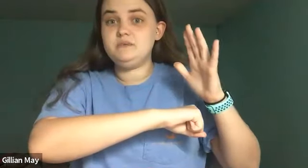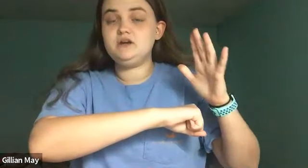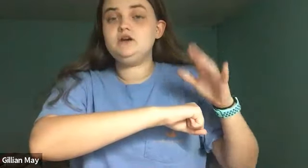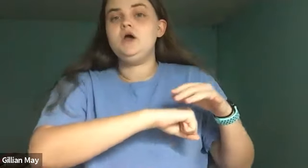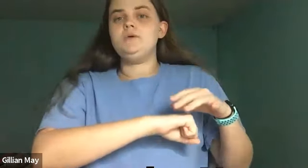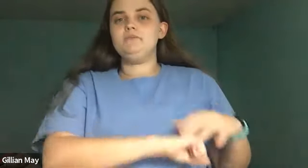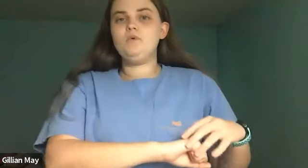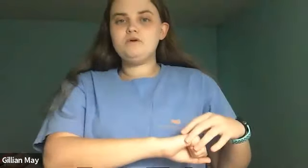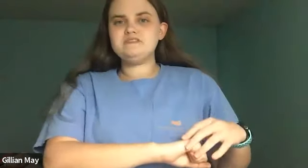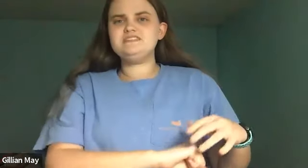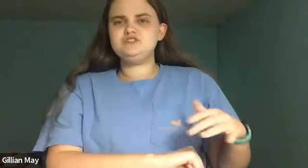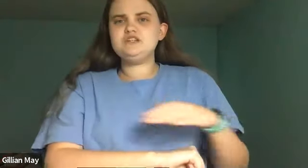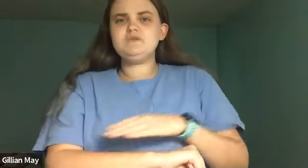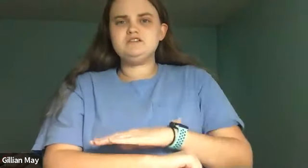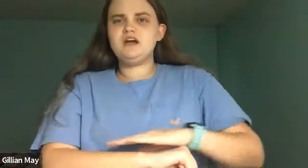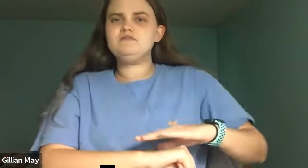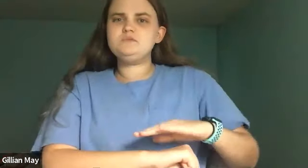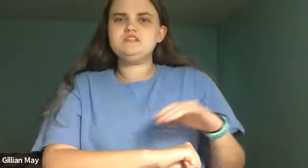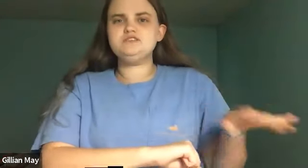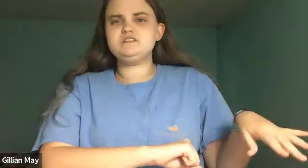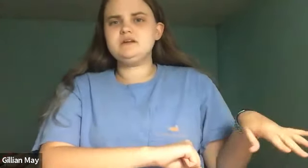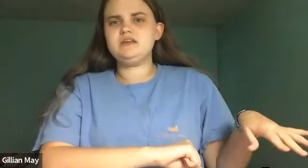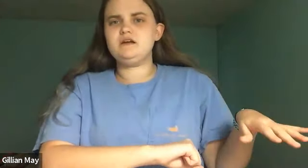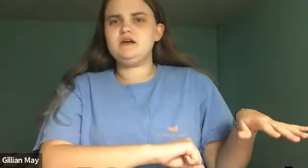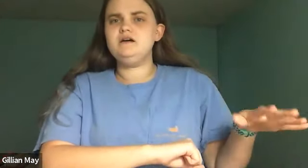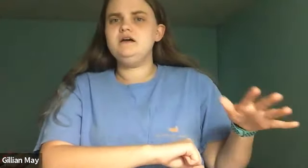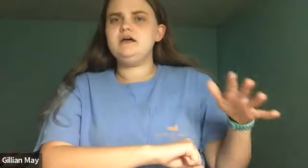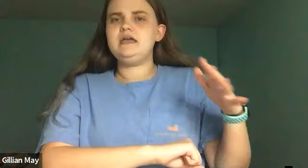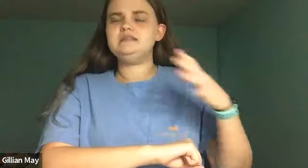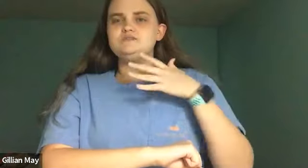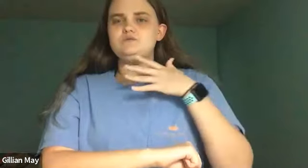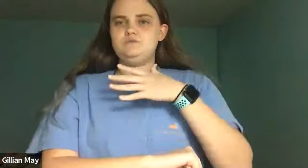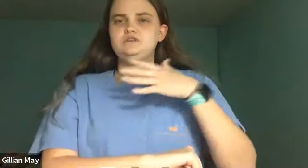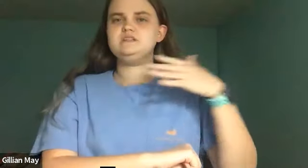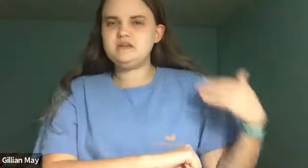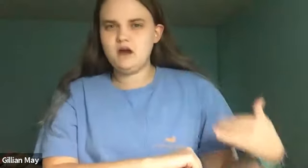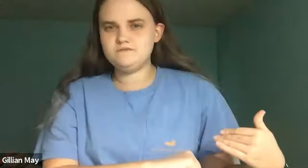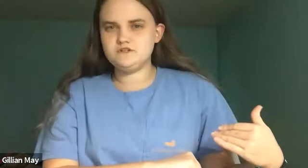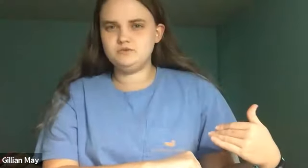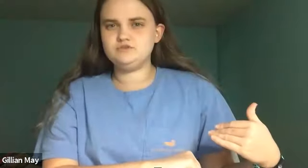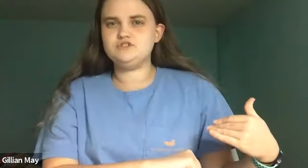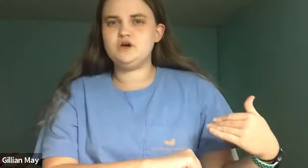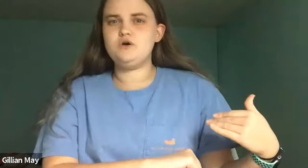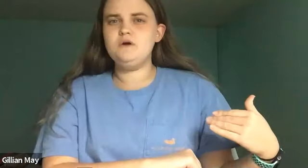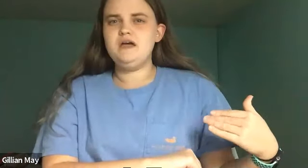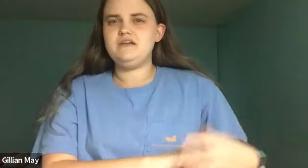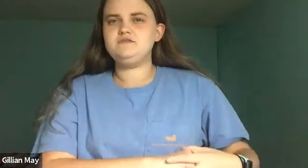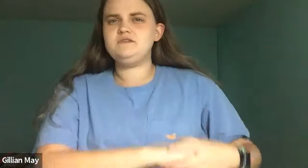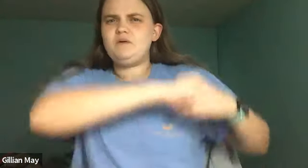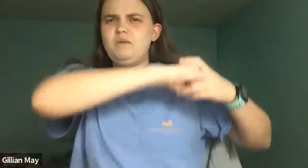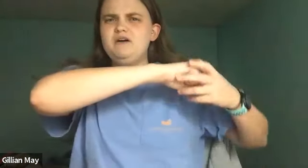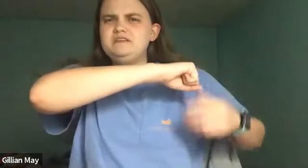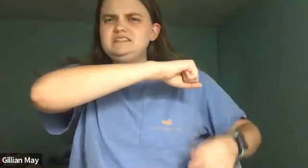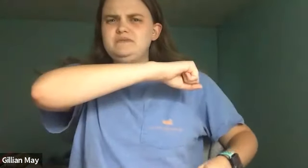better. More, this is usually around kind of almost like your stomach area. It's to be comfortable. So if you feel like, wow, this is